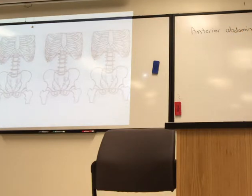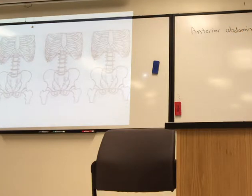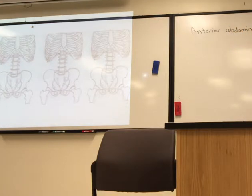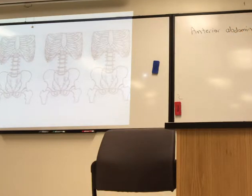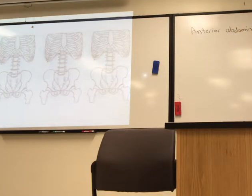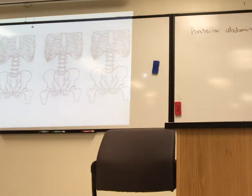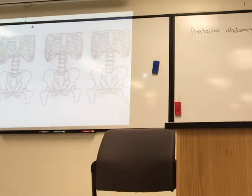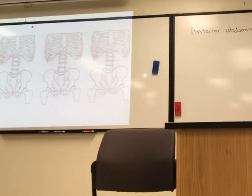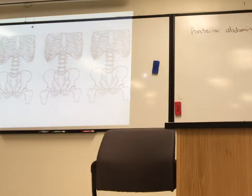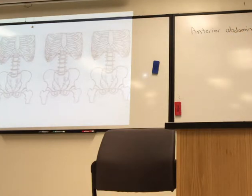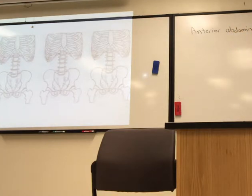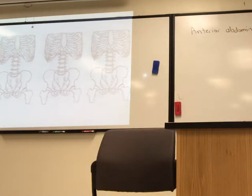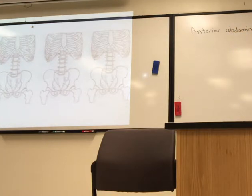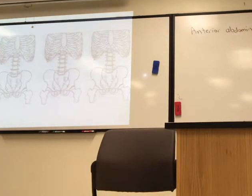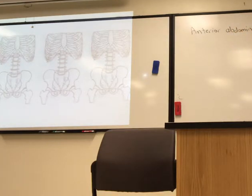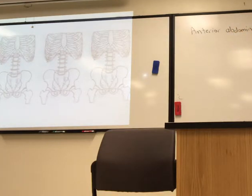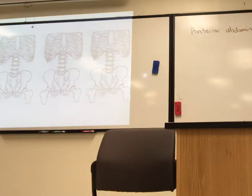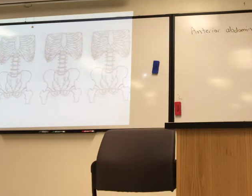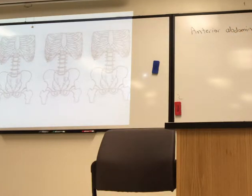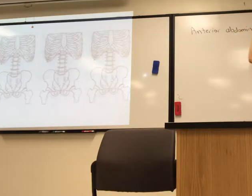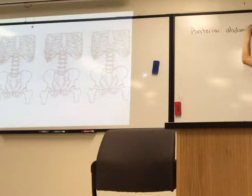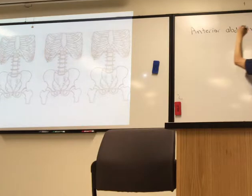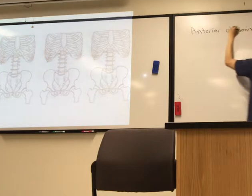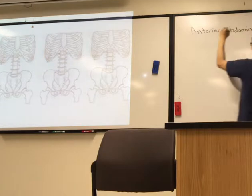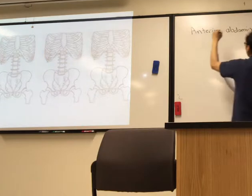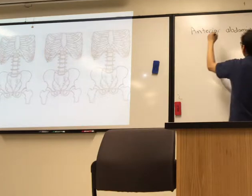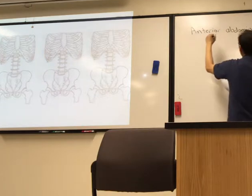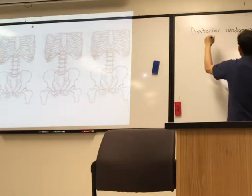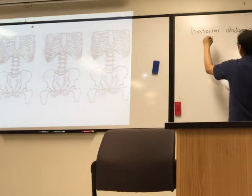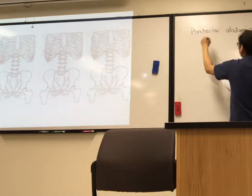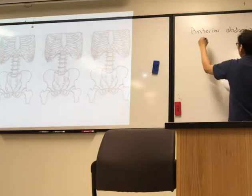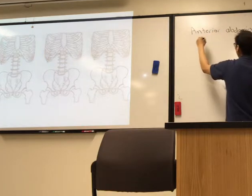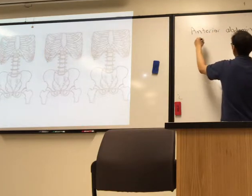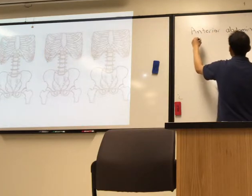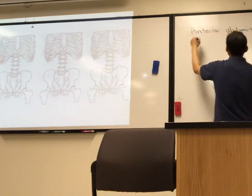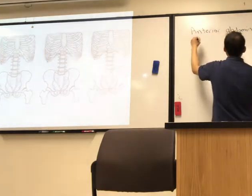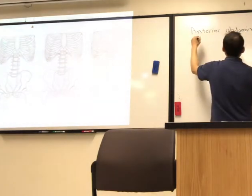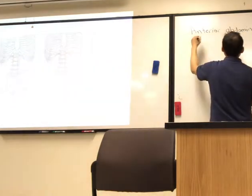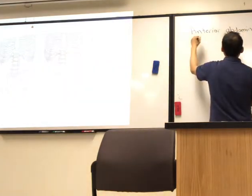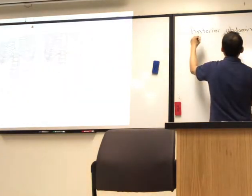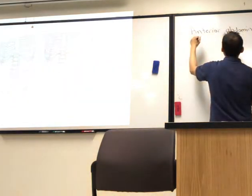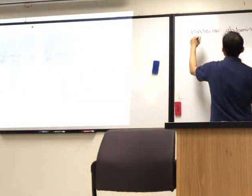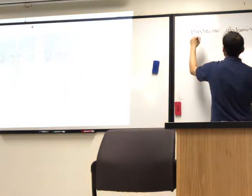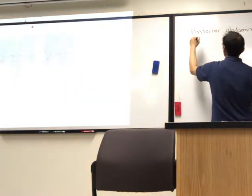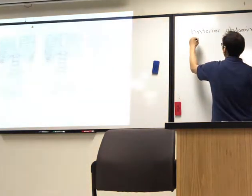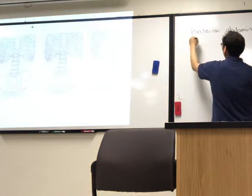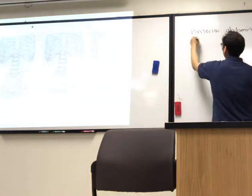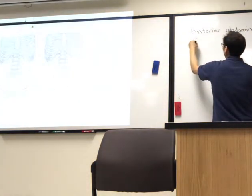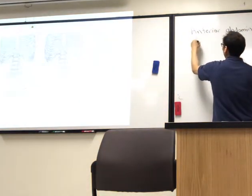abdominal wall, sometimes it's called anteromedial.